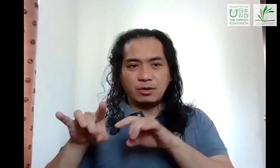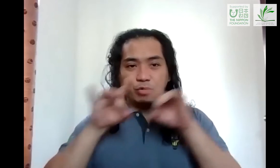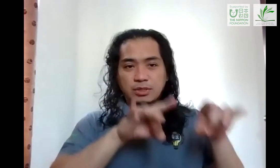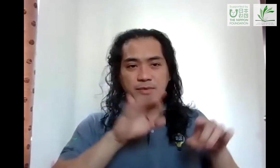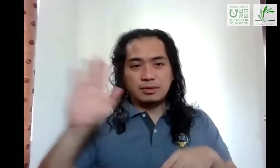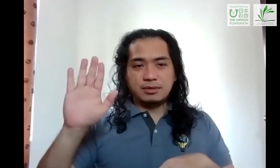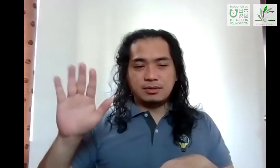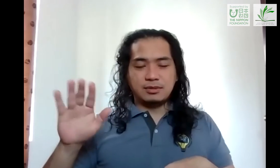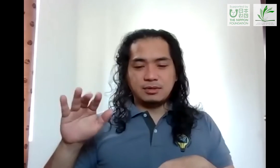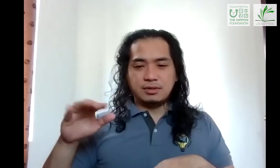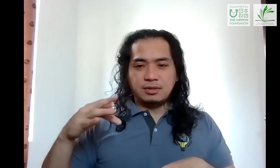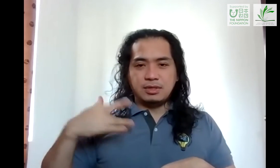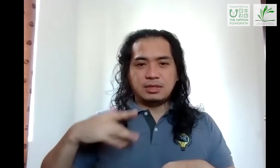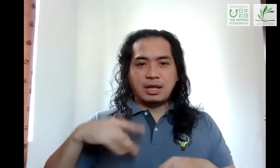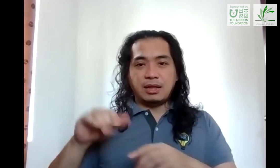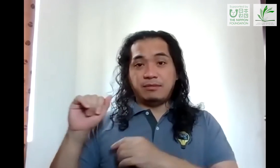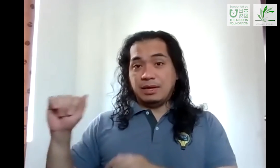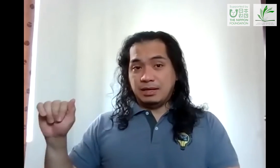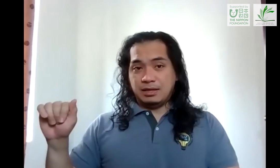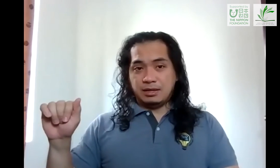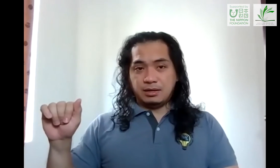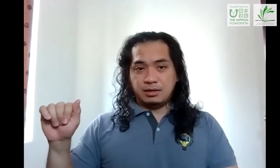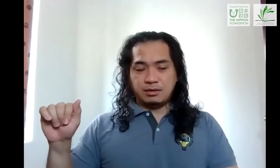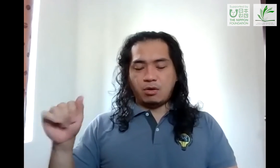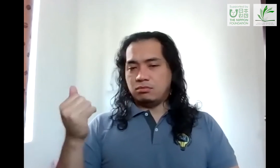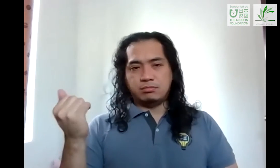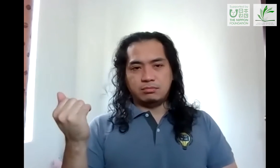Question, Dr. Woody. In Ho Chi Minh sign,